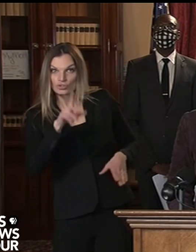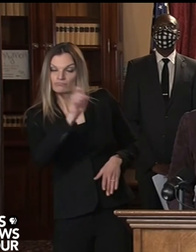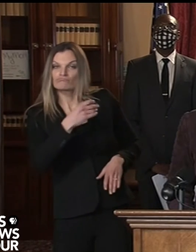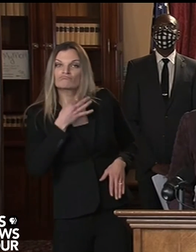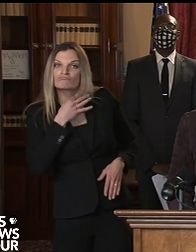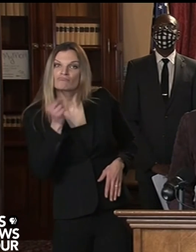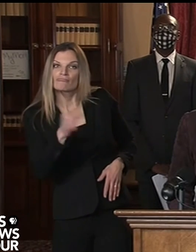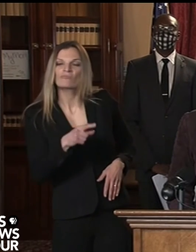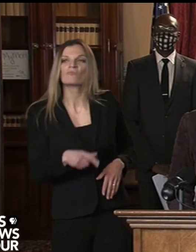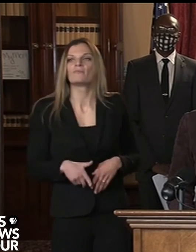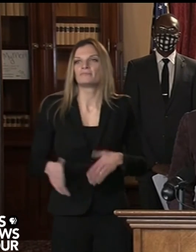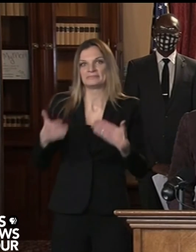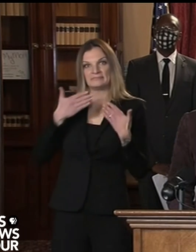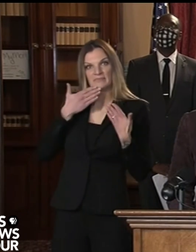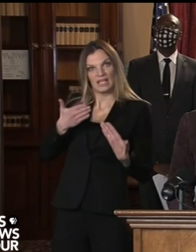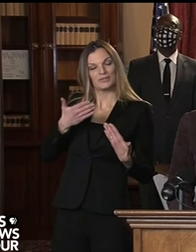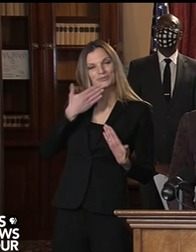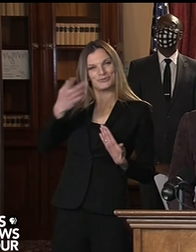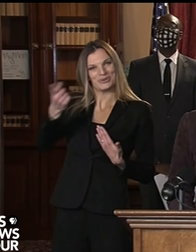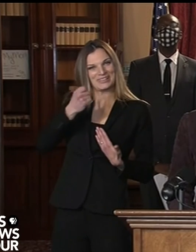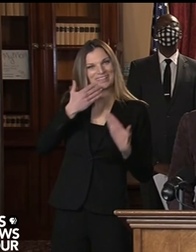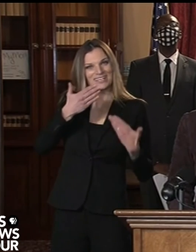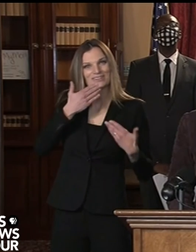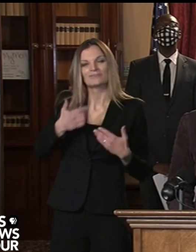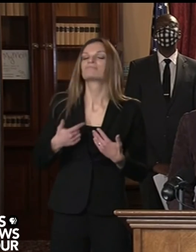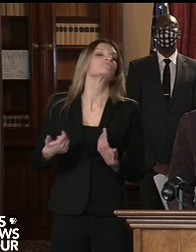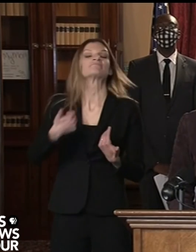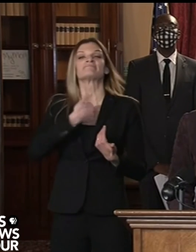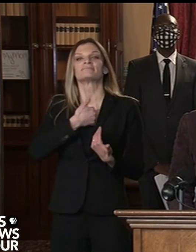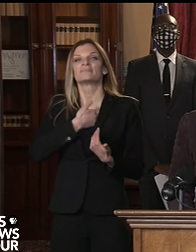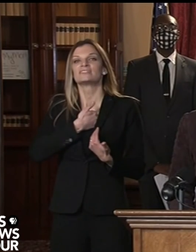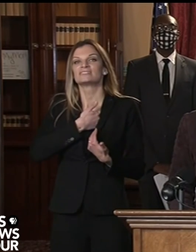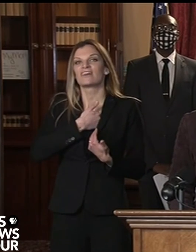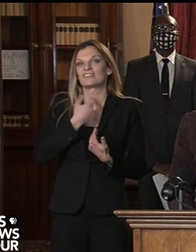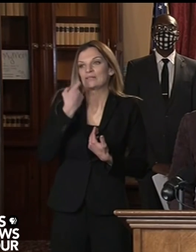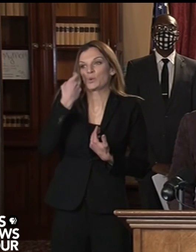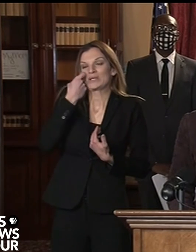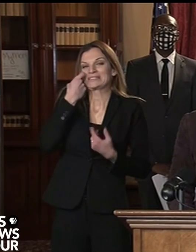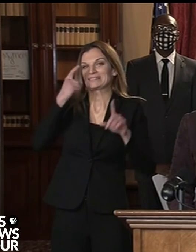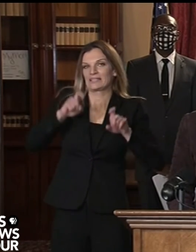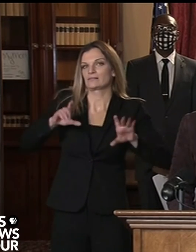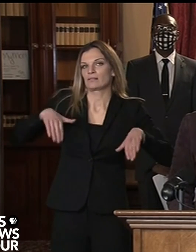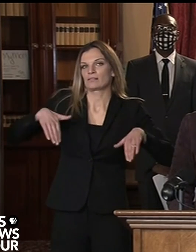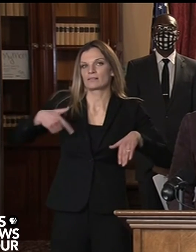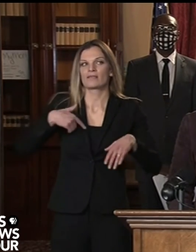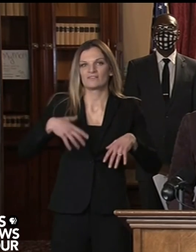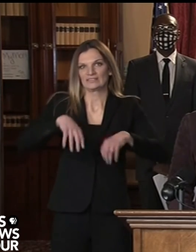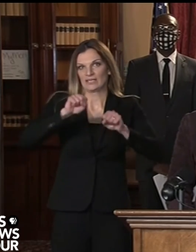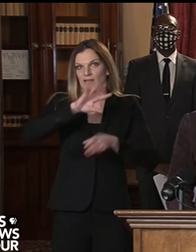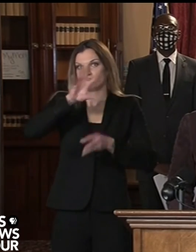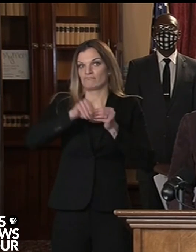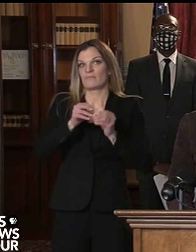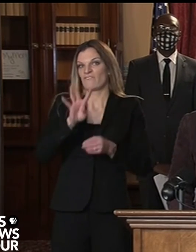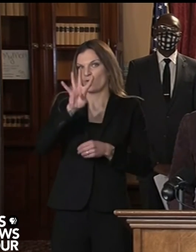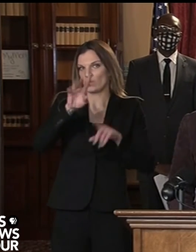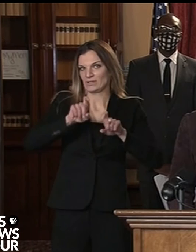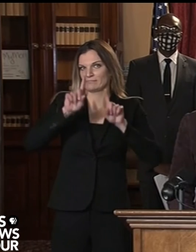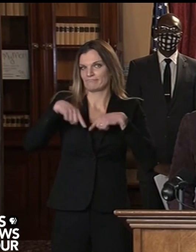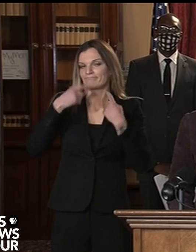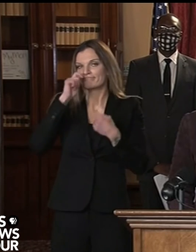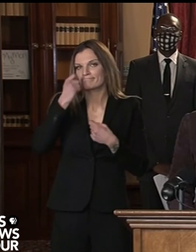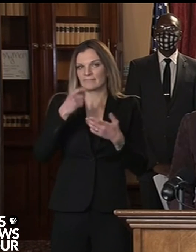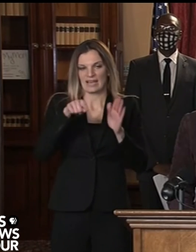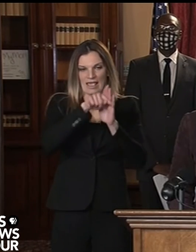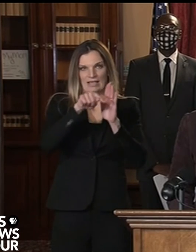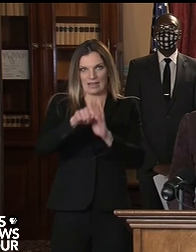you talk about that? Thanks, Jonathan. I appreciate the question. I have not had a recent test. I have taken a total of four COVID tests. All of them